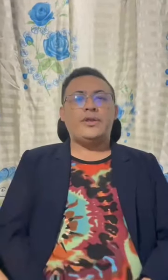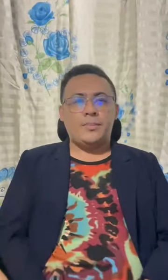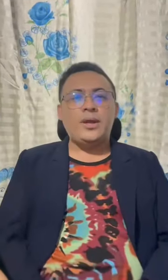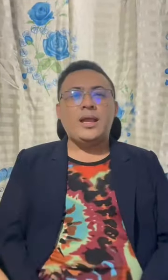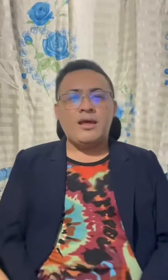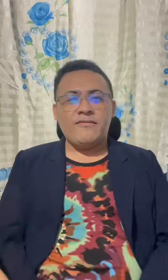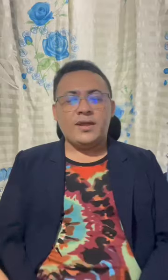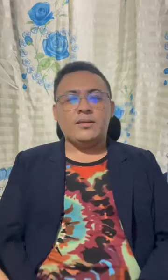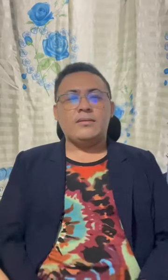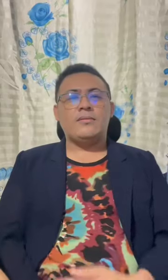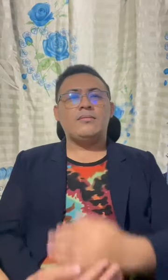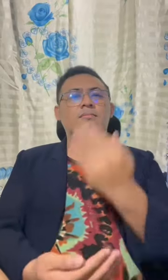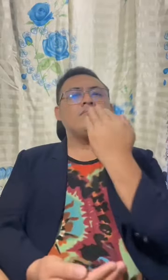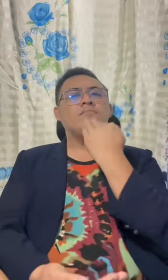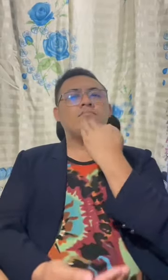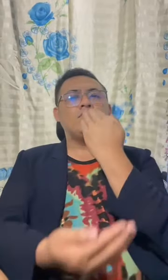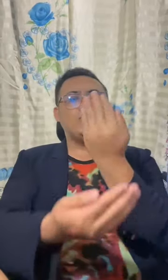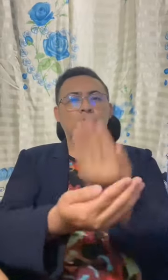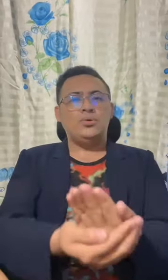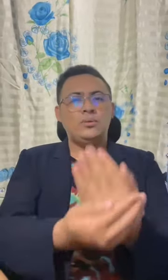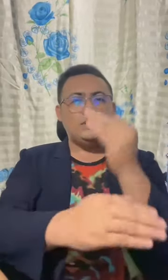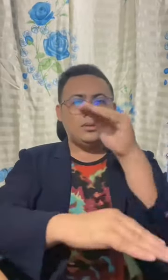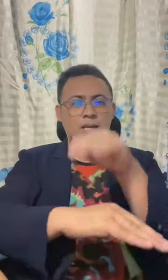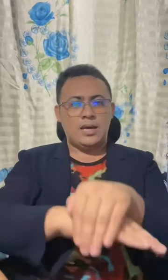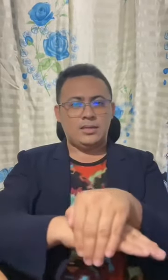Number 11, good night.